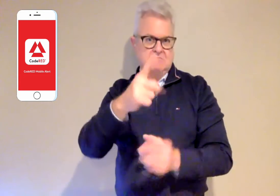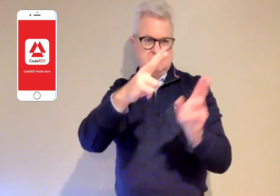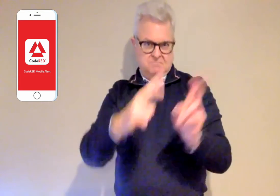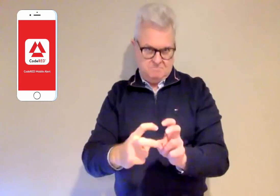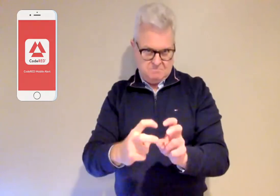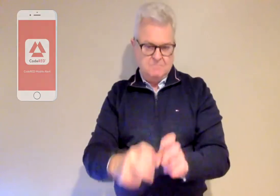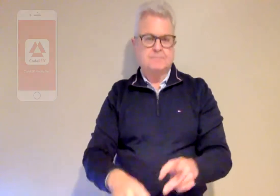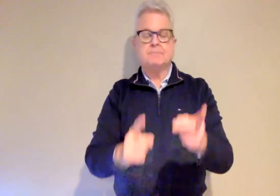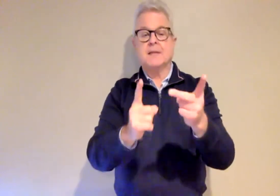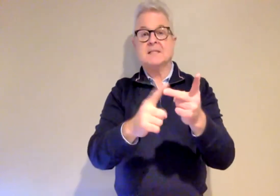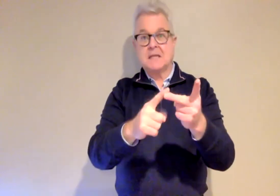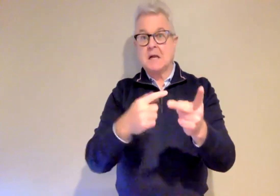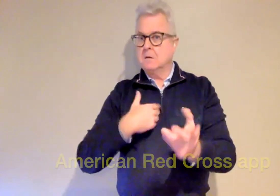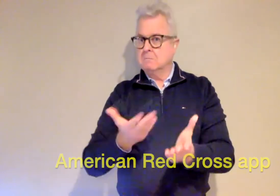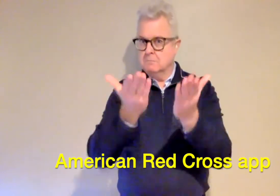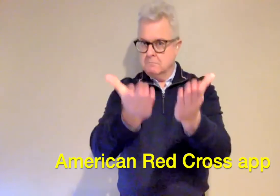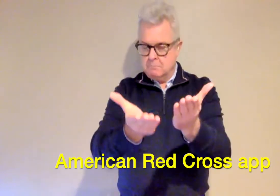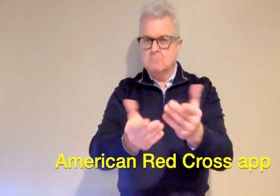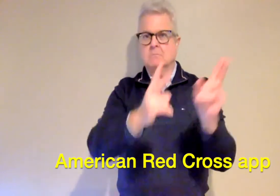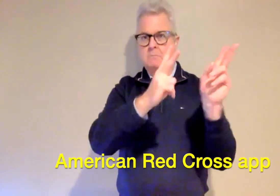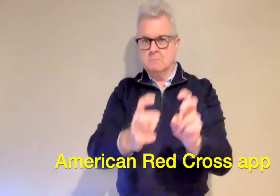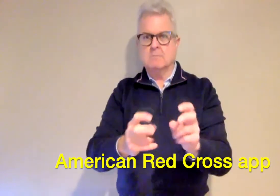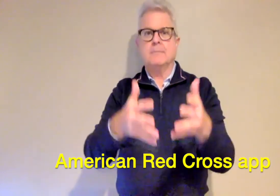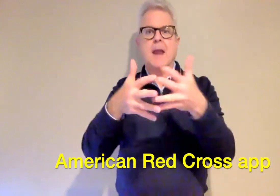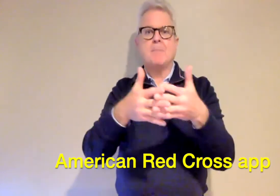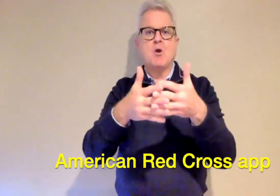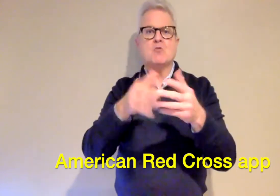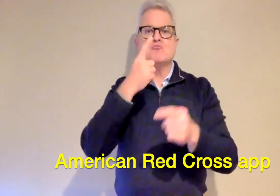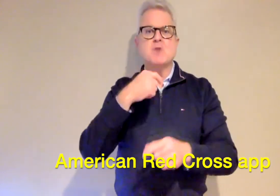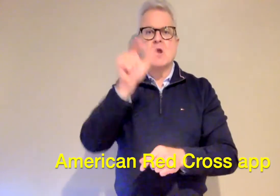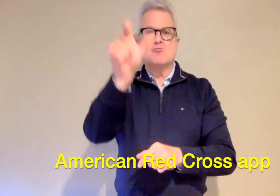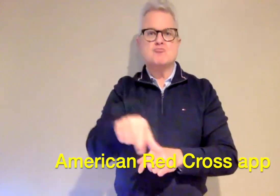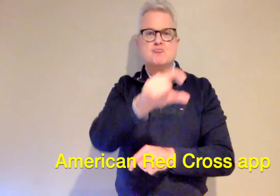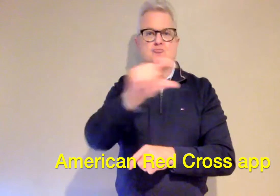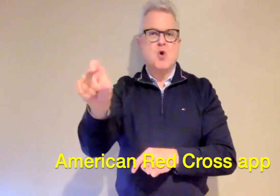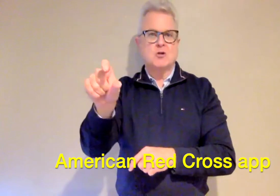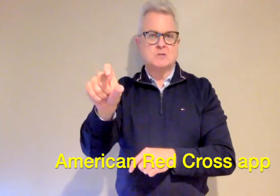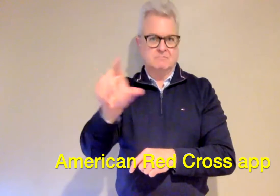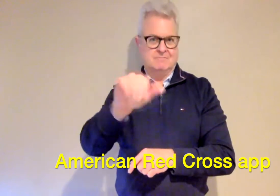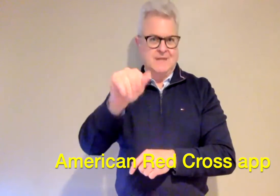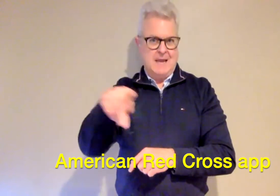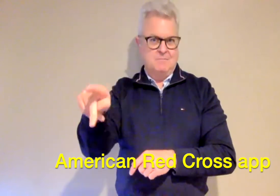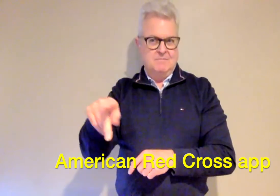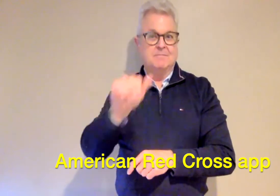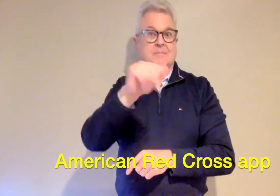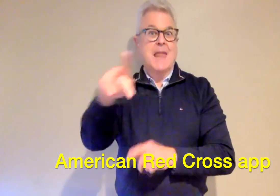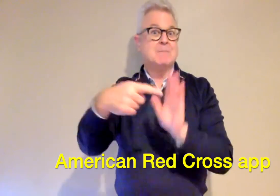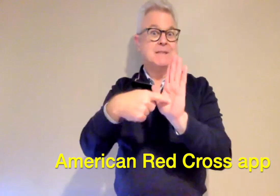usually posted in the Code Red app. I also recommend a second app, which is known as the American